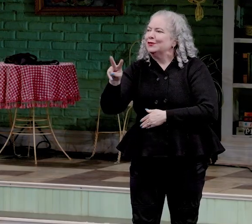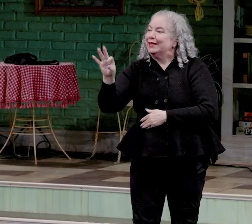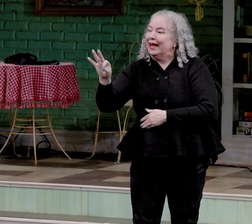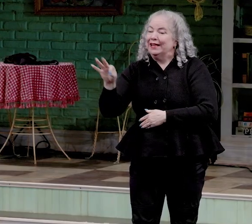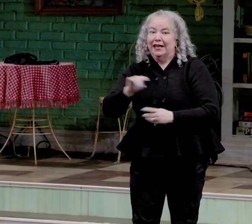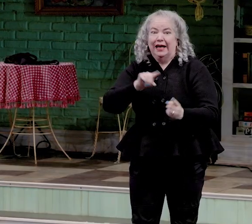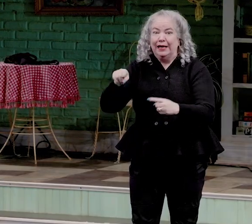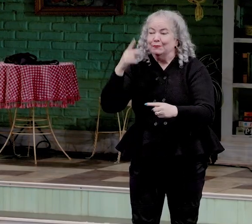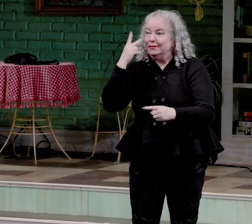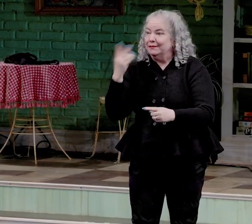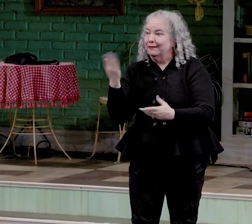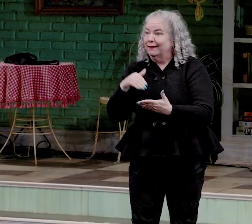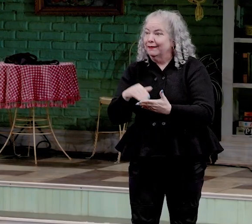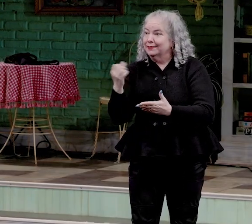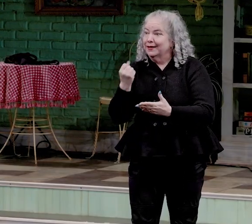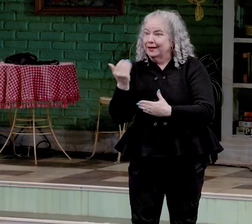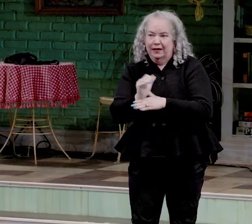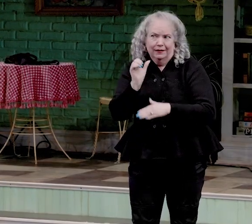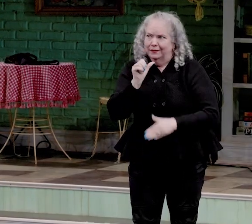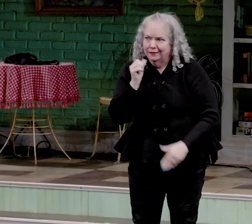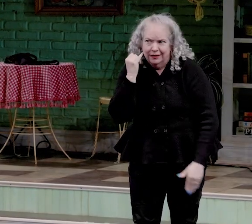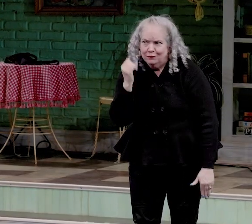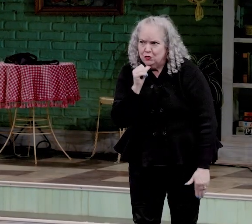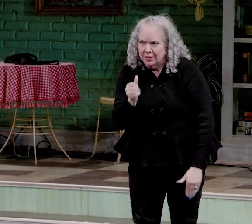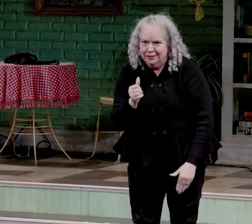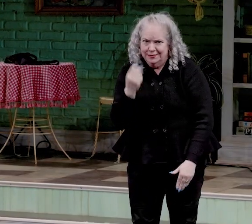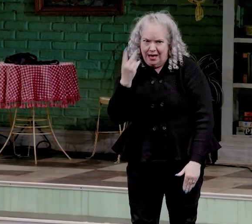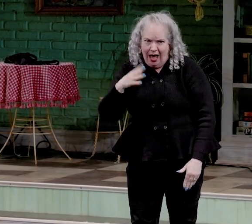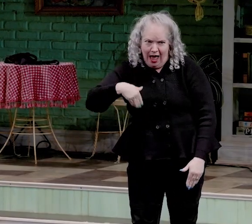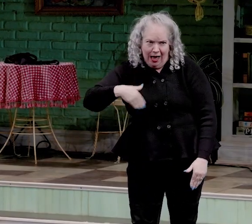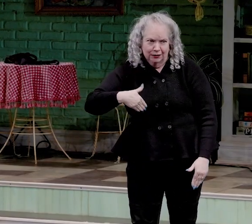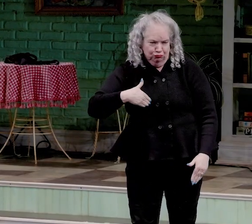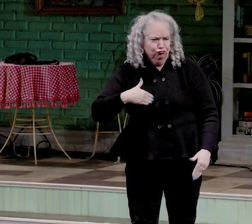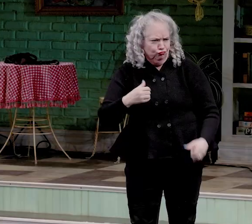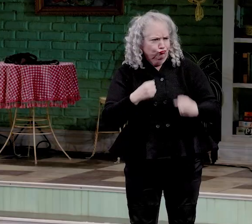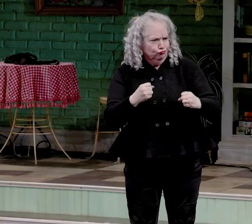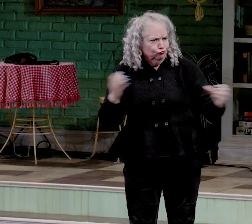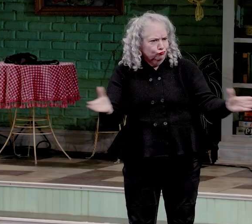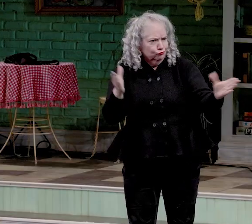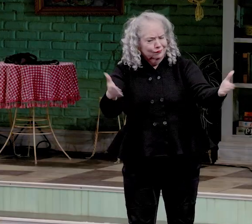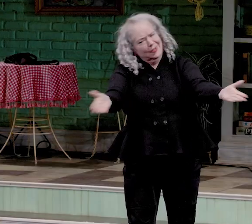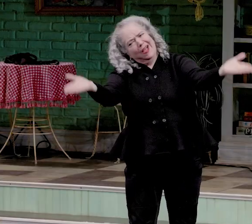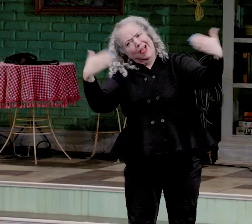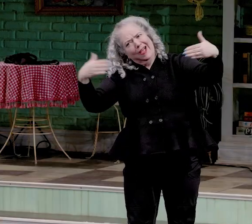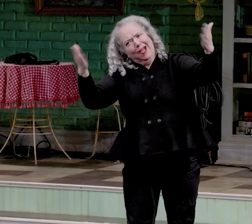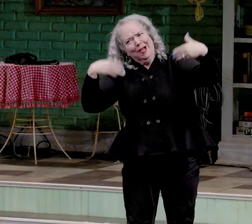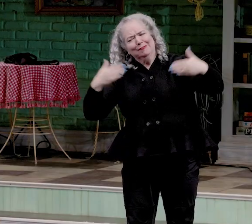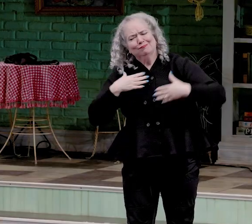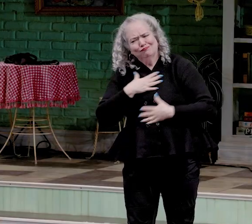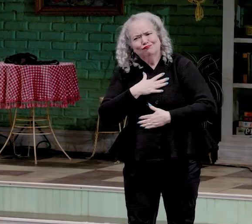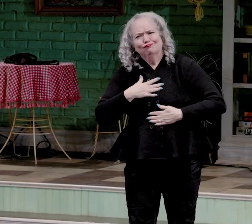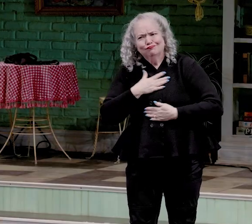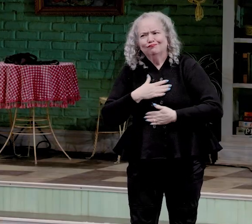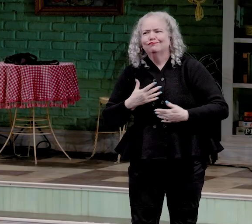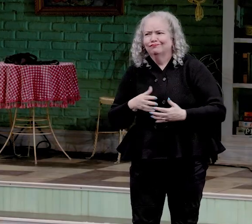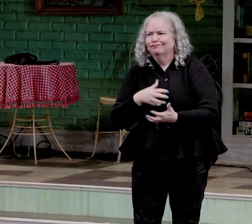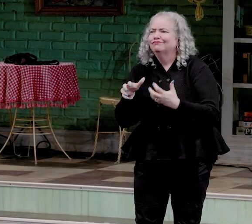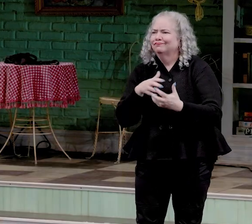it on Saturday with friends, and if you haven't seen it, I strongly encourage you to come and have a good laugh with